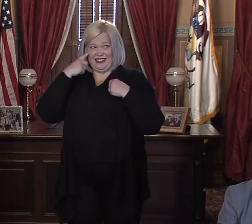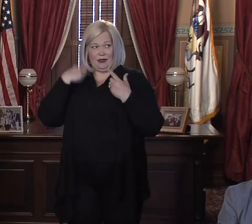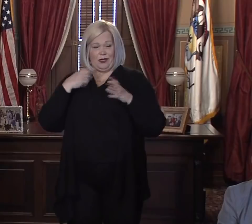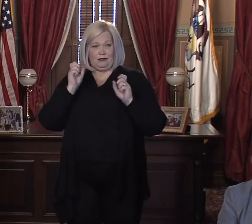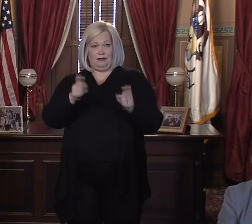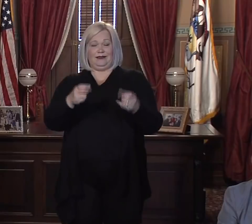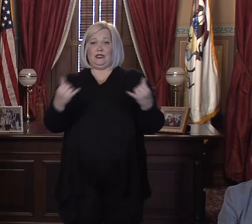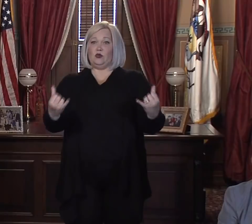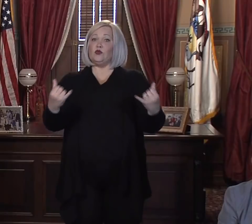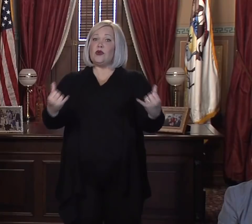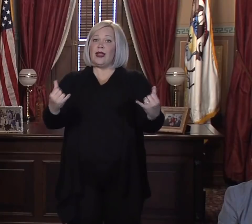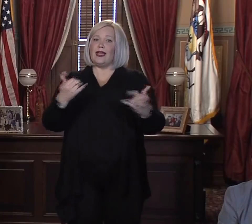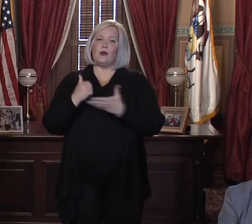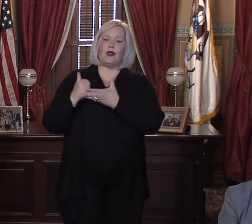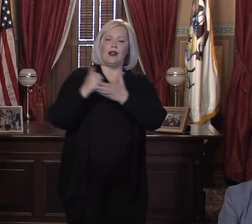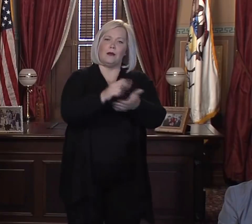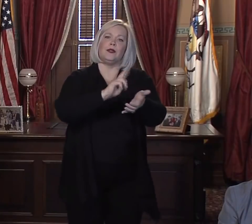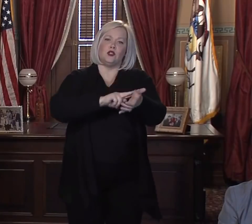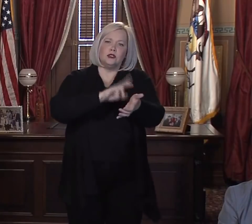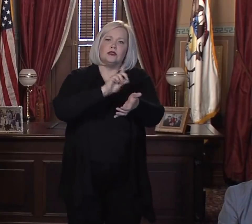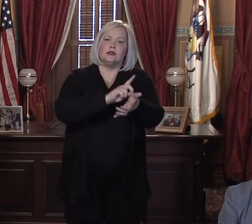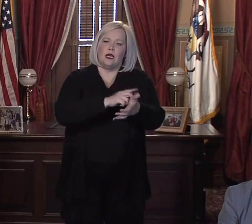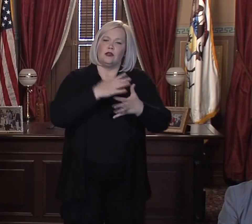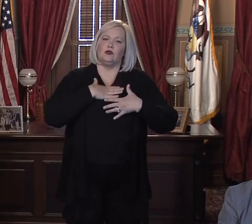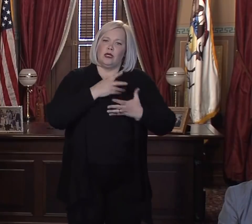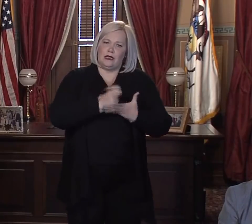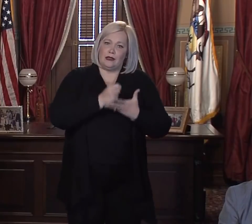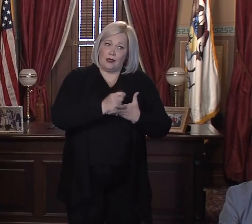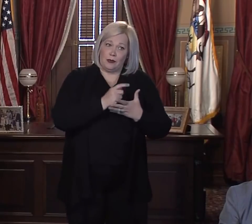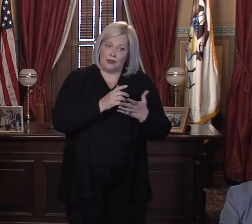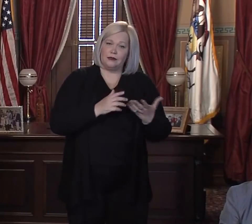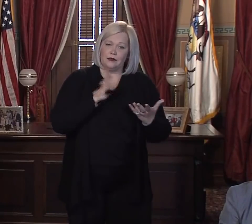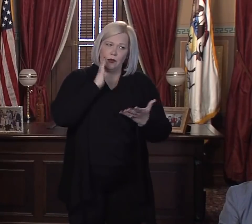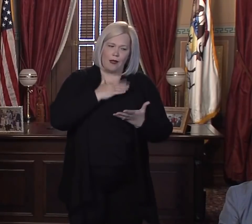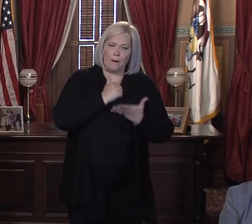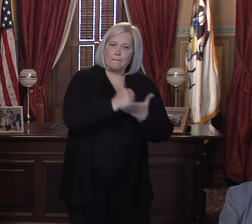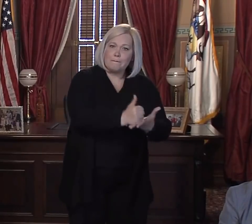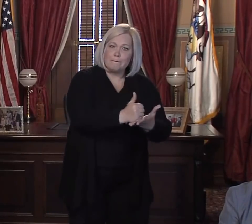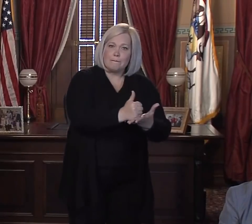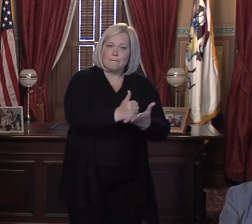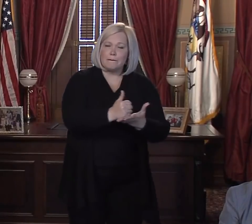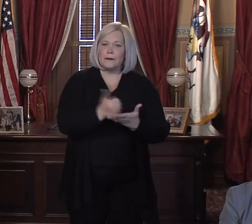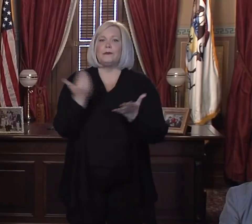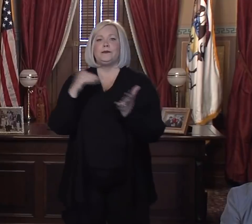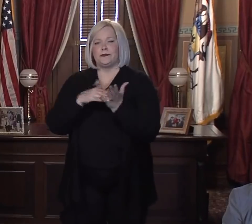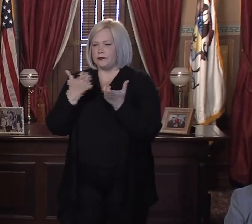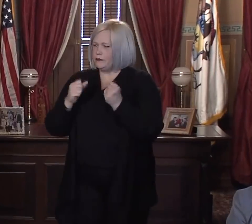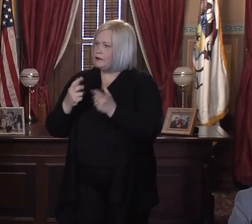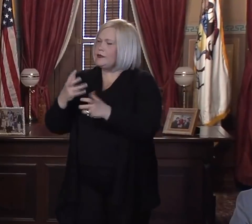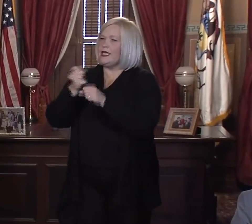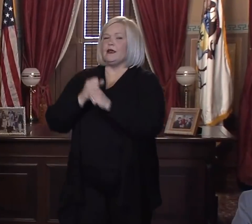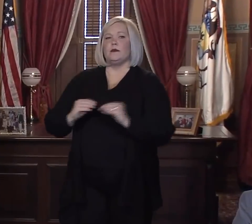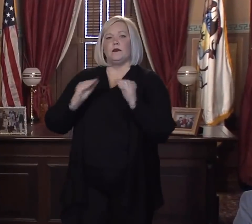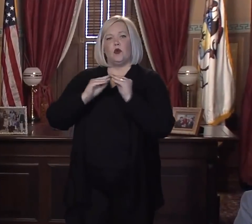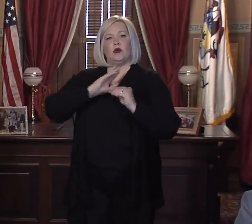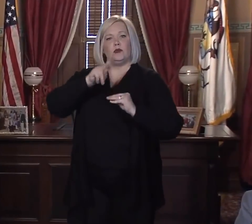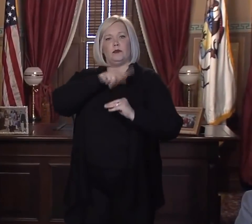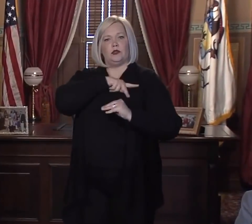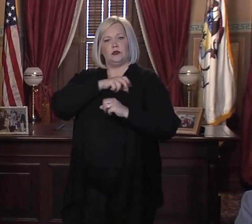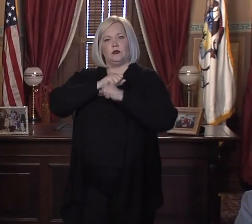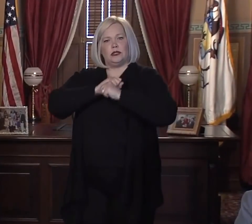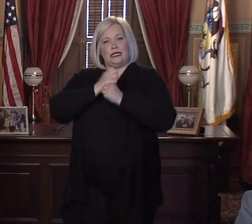with a lot of people on the front line. We're working around the clock to secure more PPE to protect our families and our